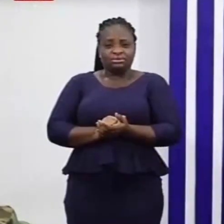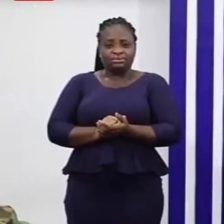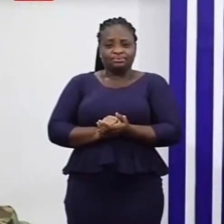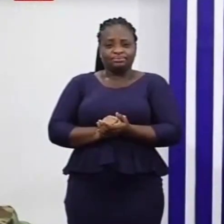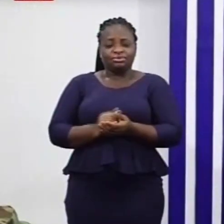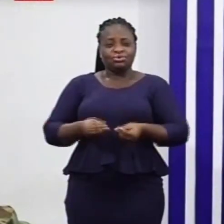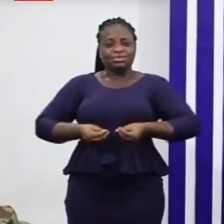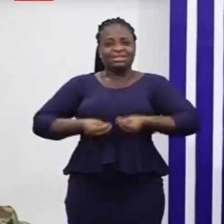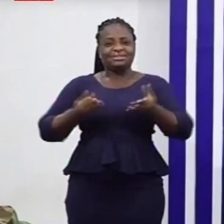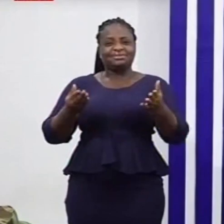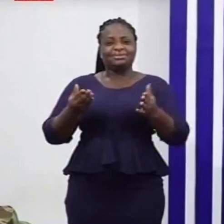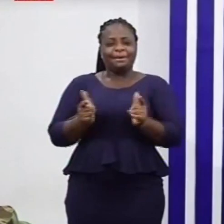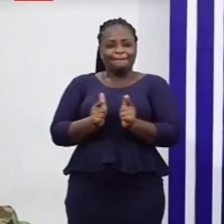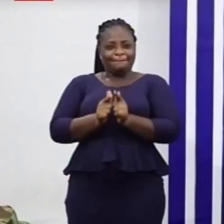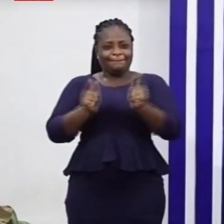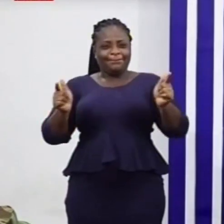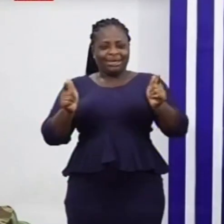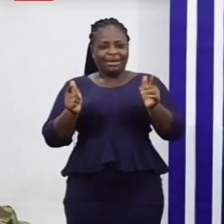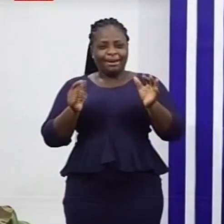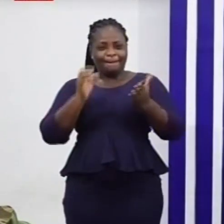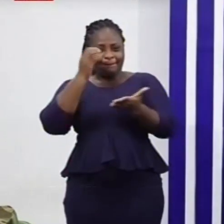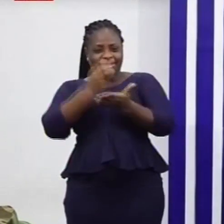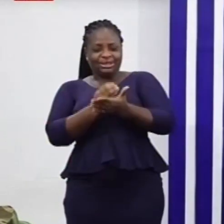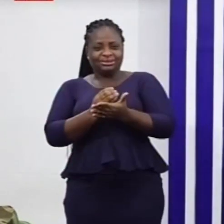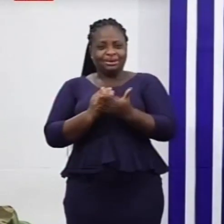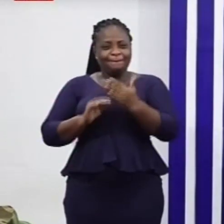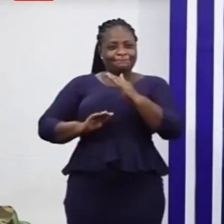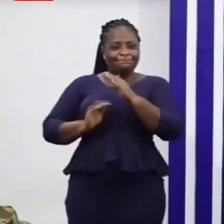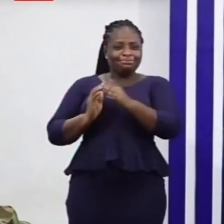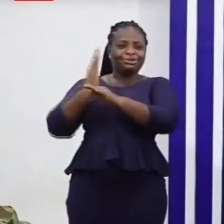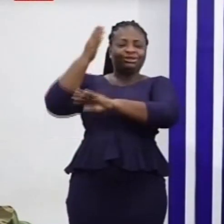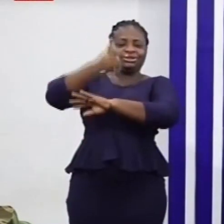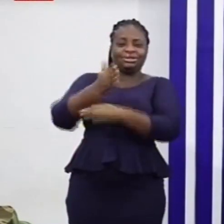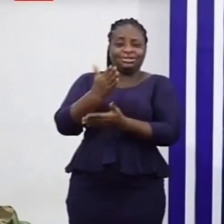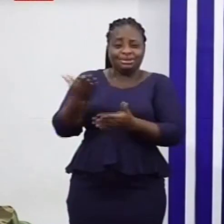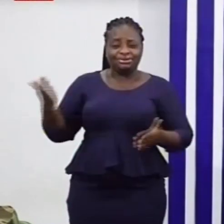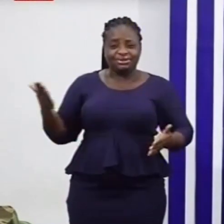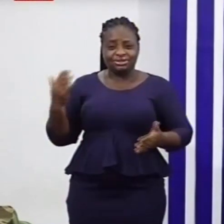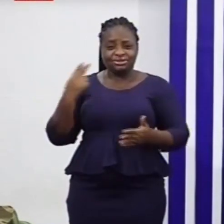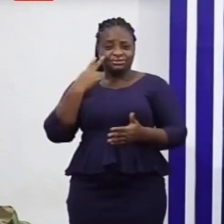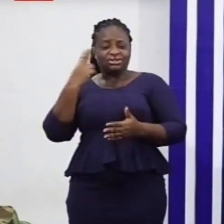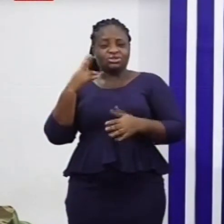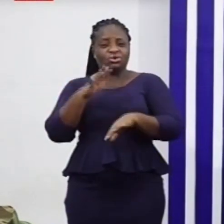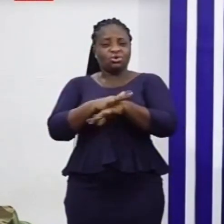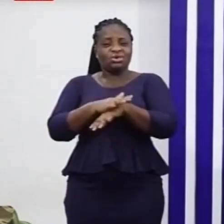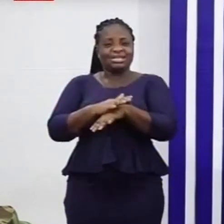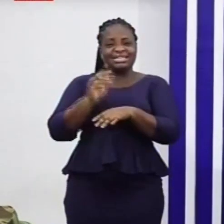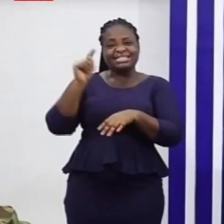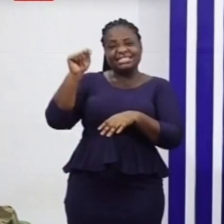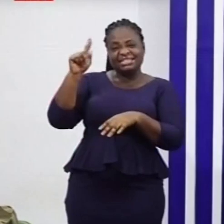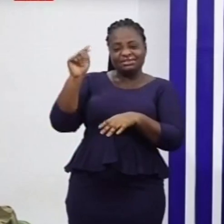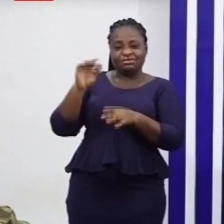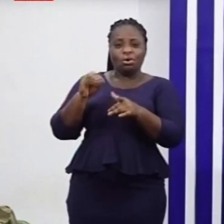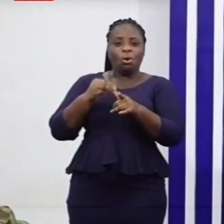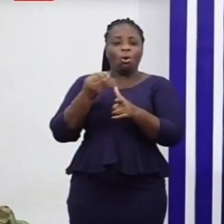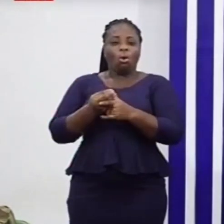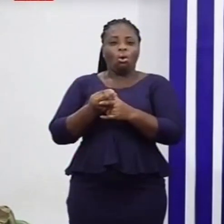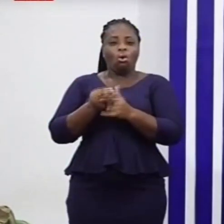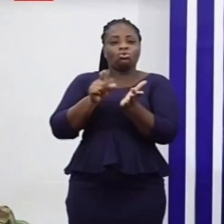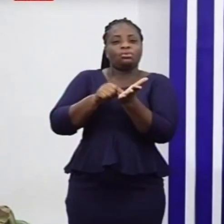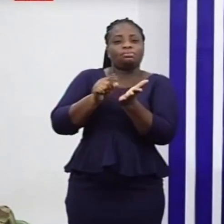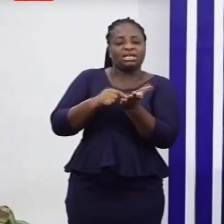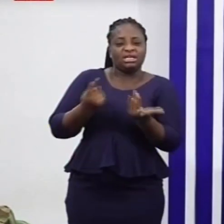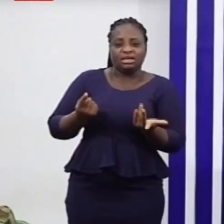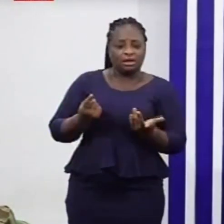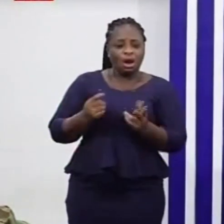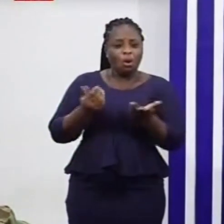big picture of compliance and enforcement beyond some of the specifics that you may have seen on television or on social media. I want